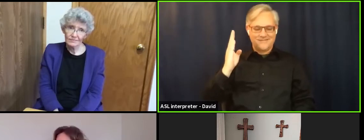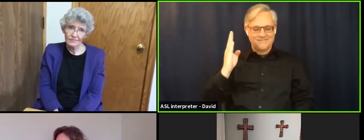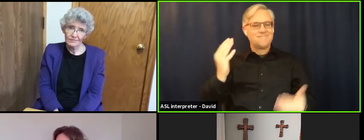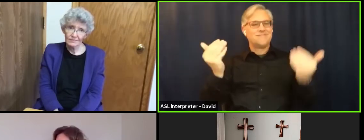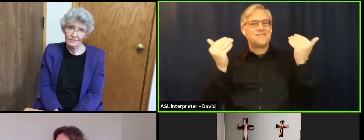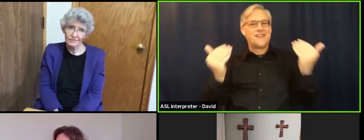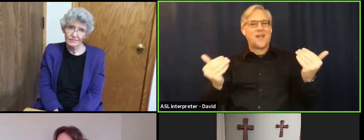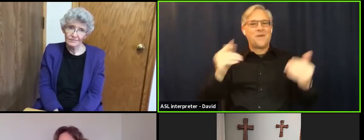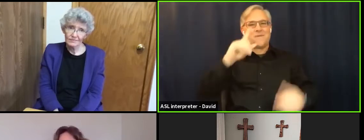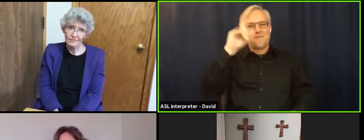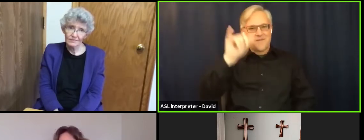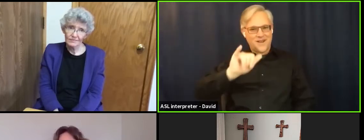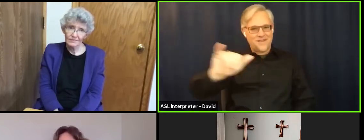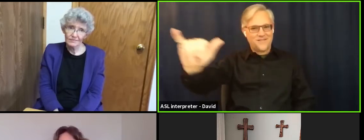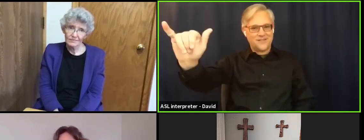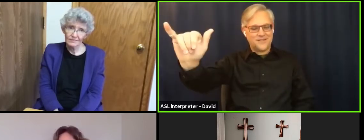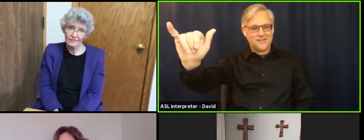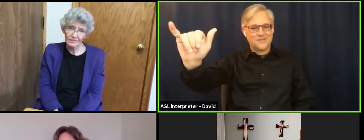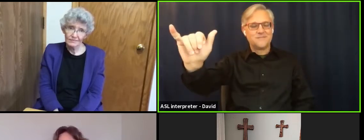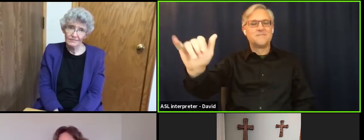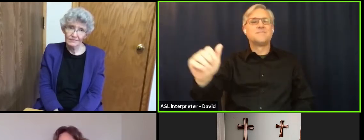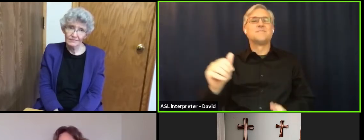now and forever.